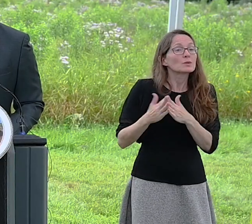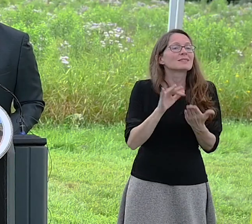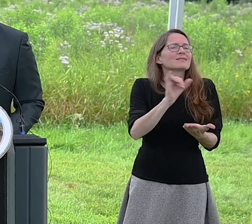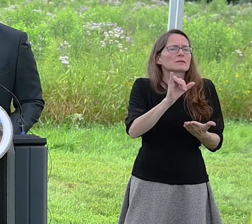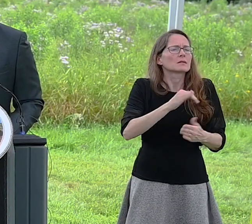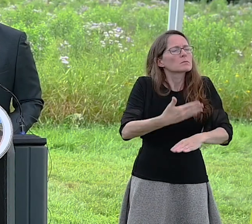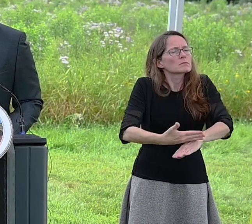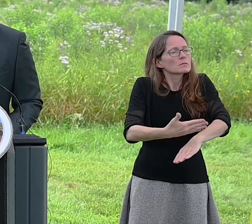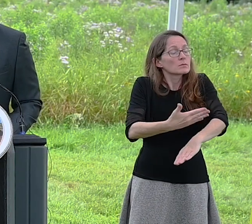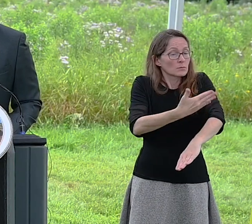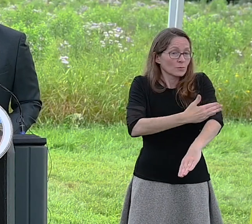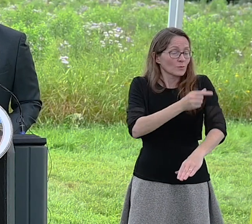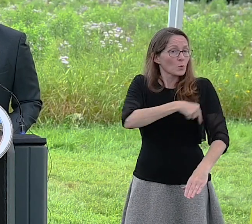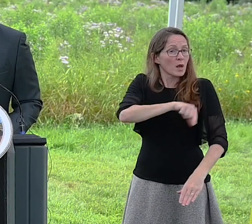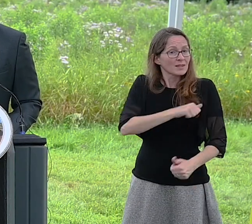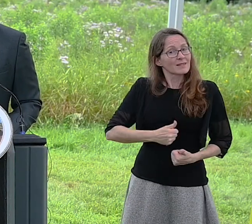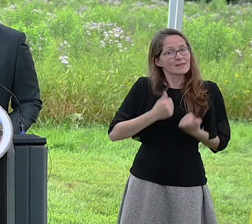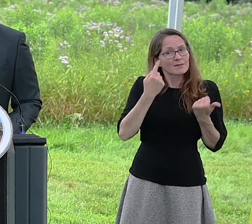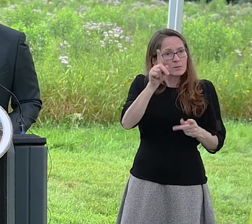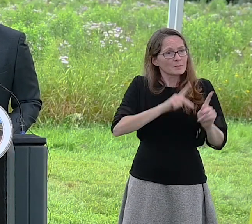of life for our people.